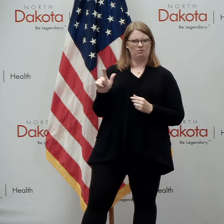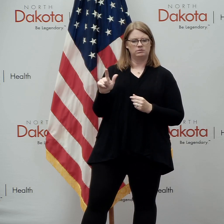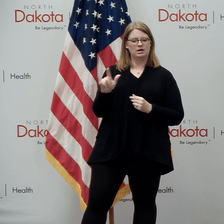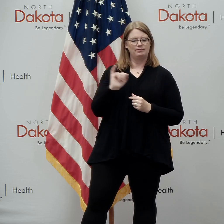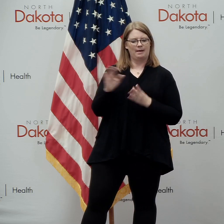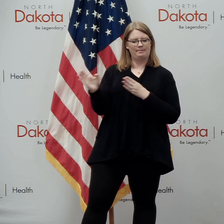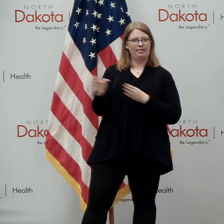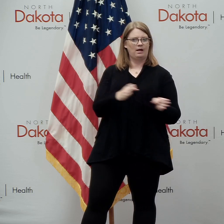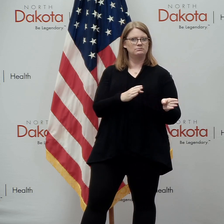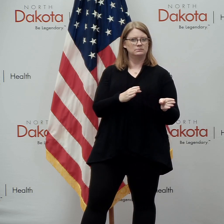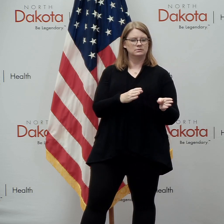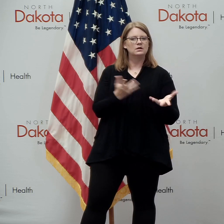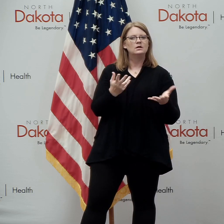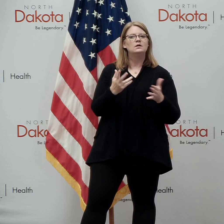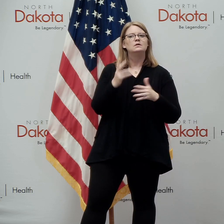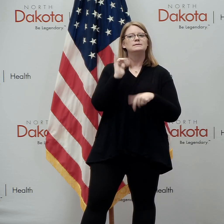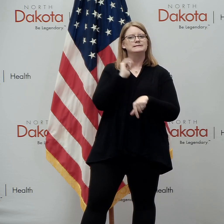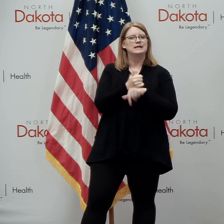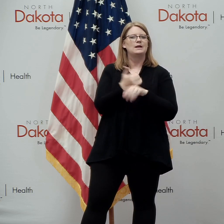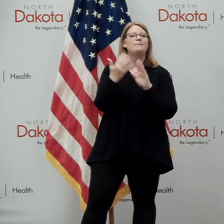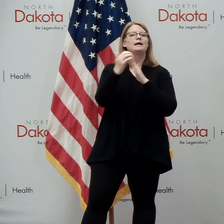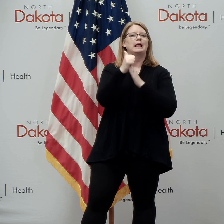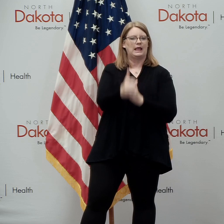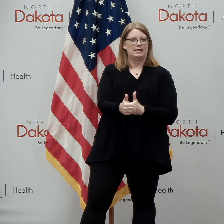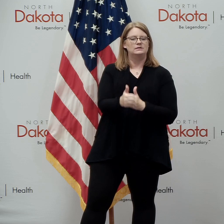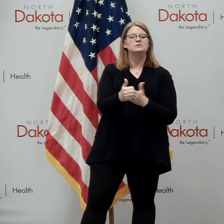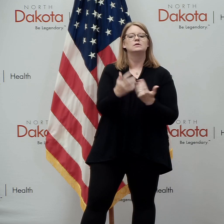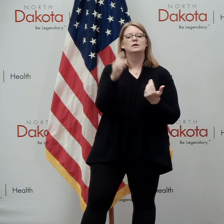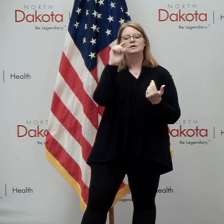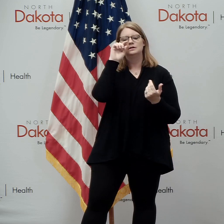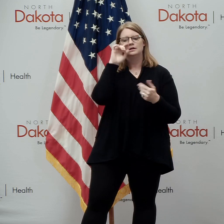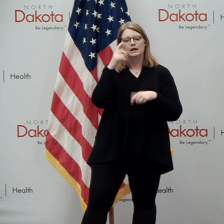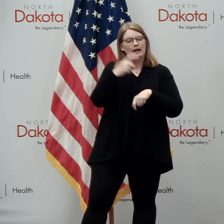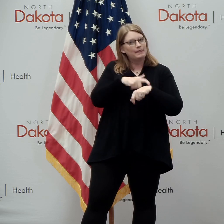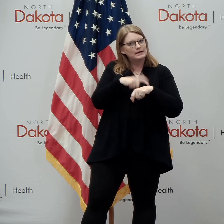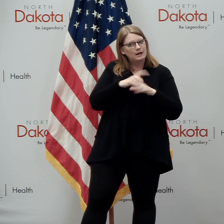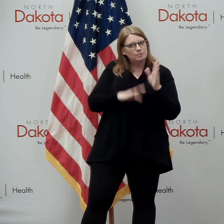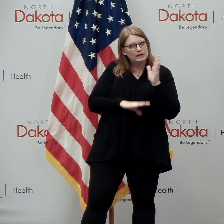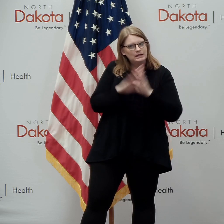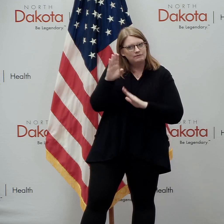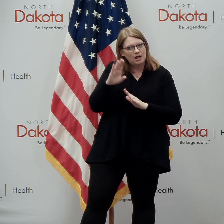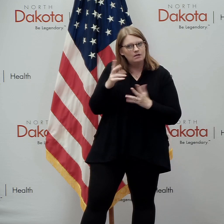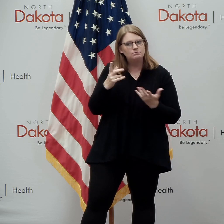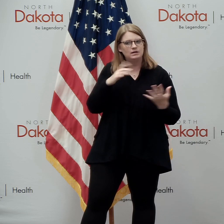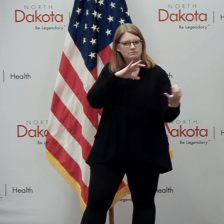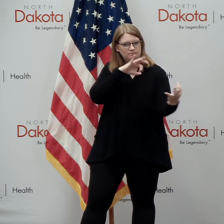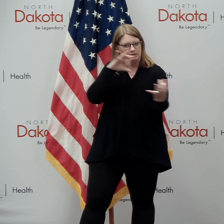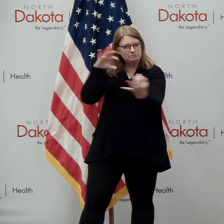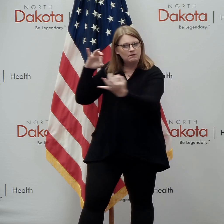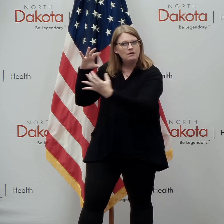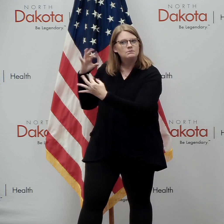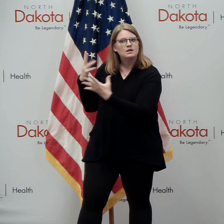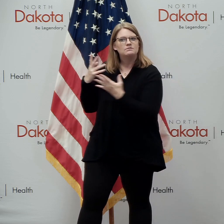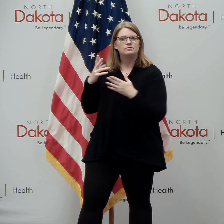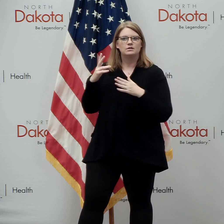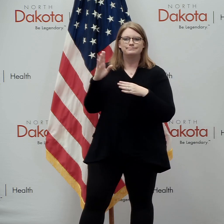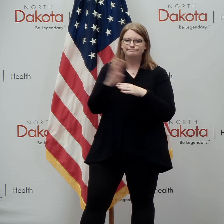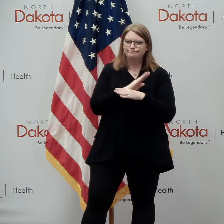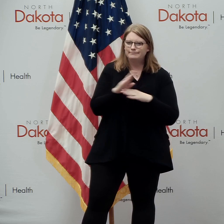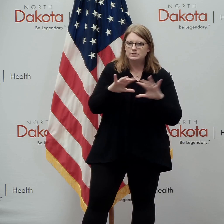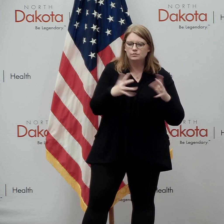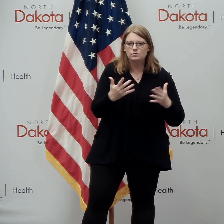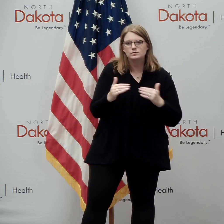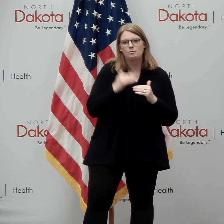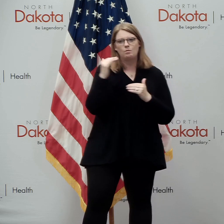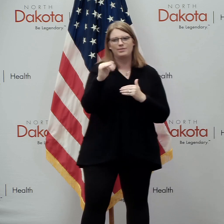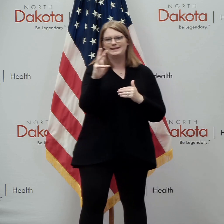which was to help provide guidelines. We've learned a lot since then. At the time we developed that, it was developed with input from statewide industry groups, more than